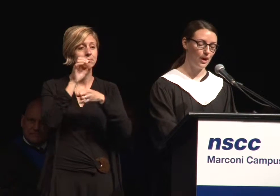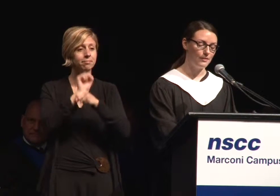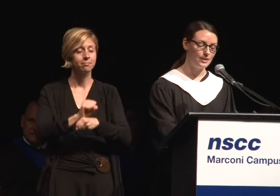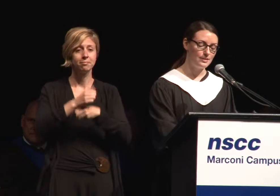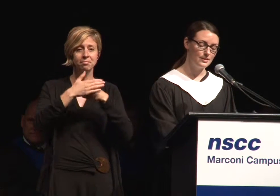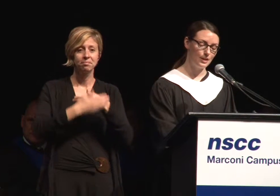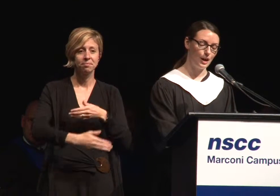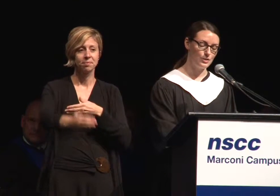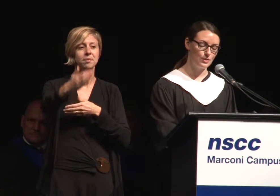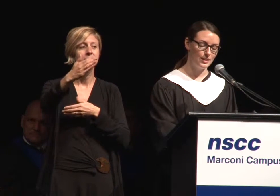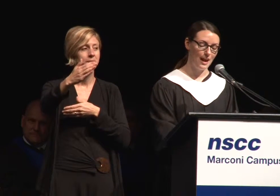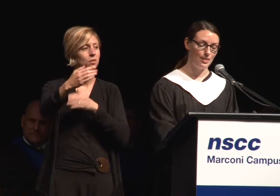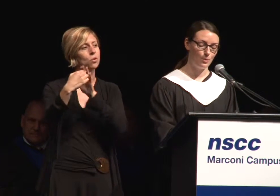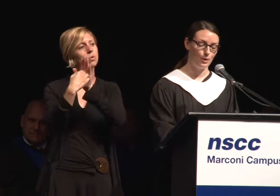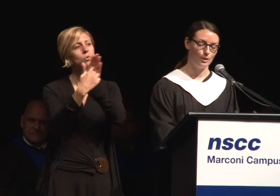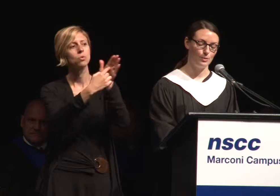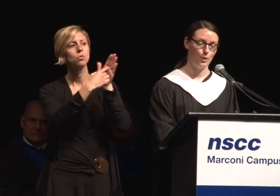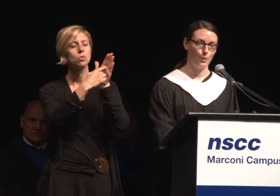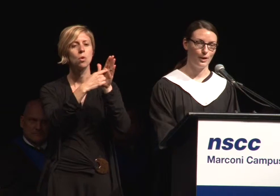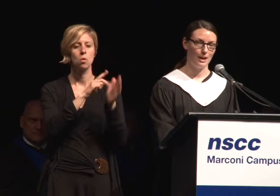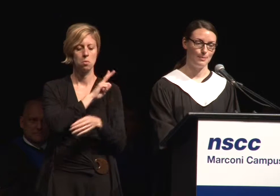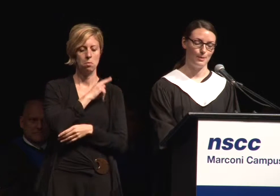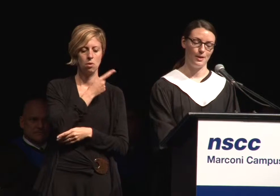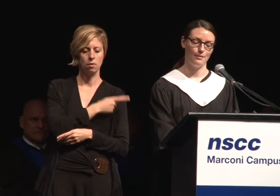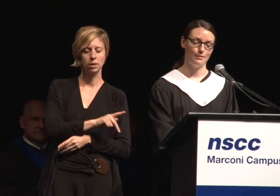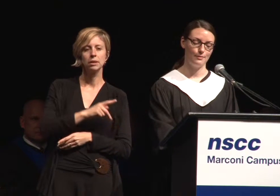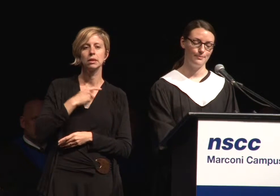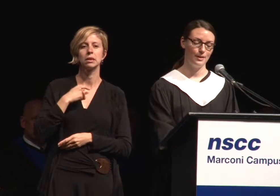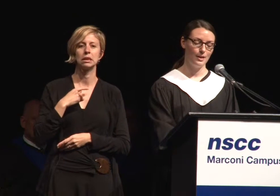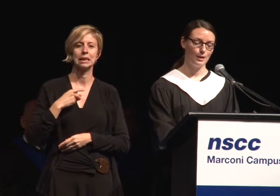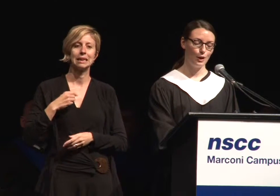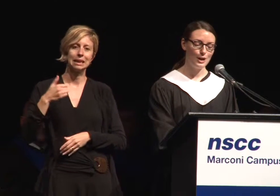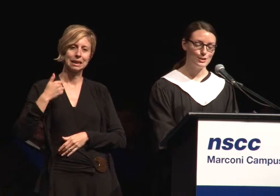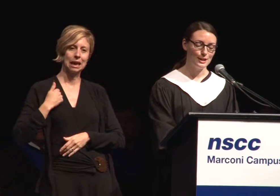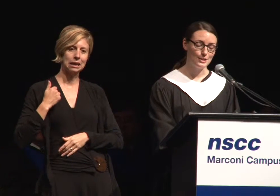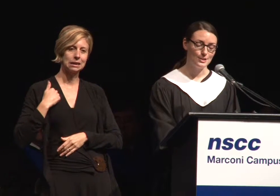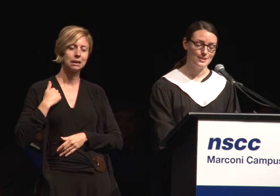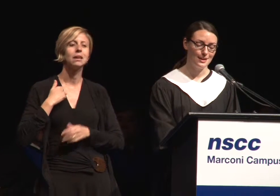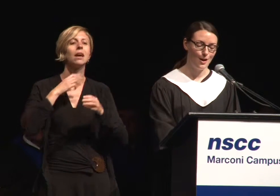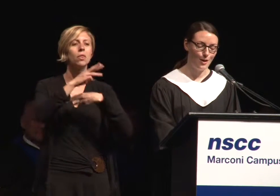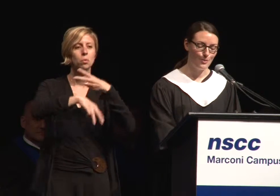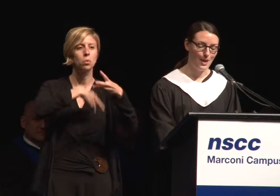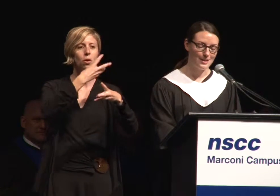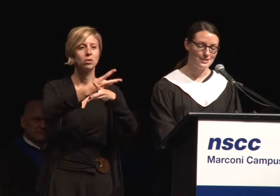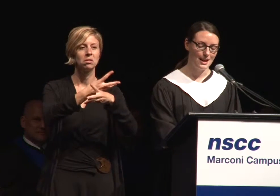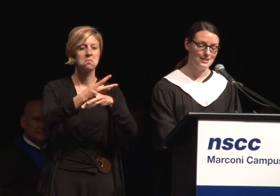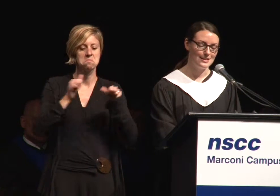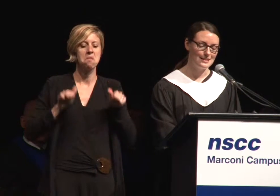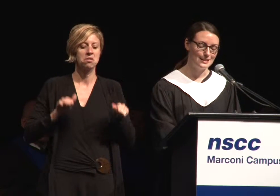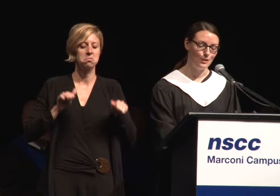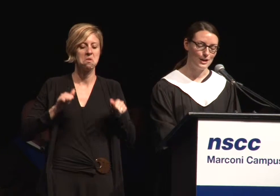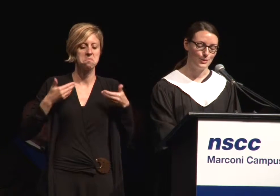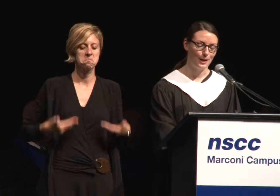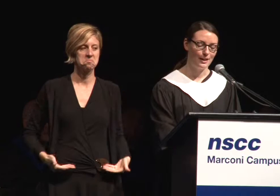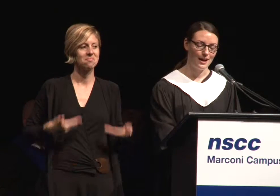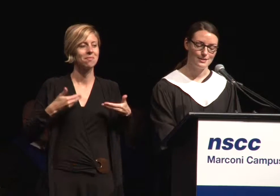the province, the country, and the world what we're capable of. Congratulations